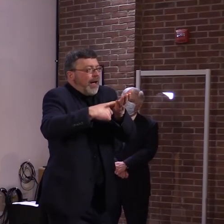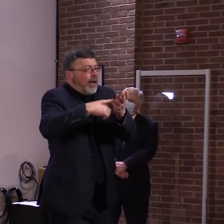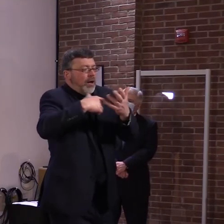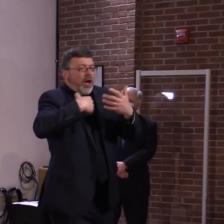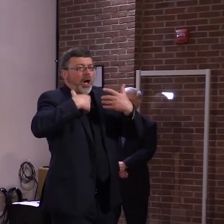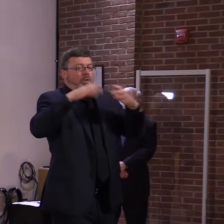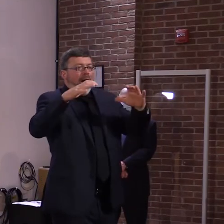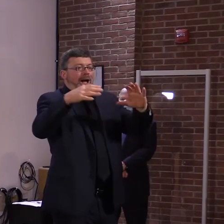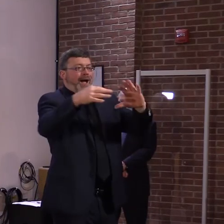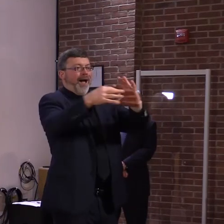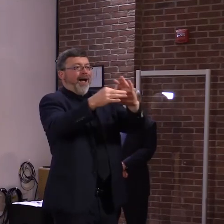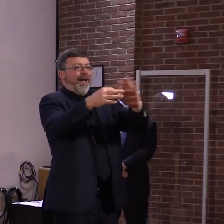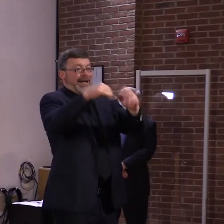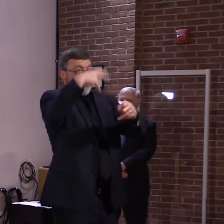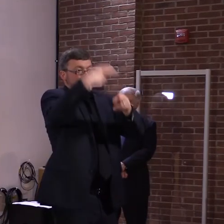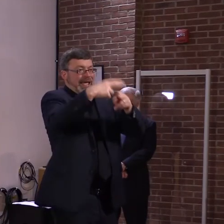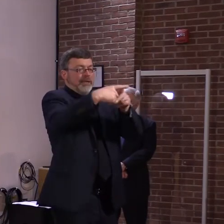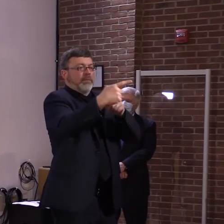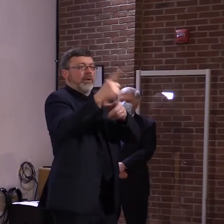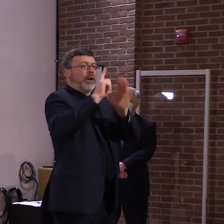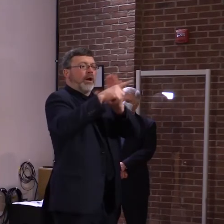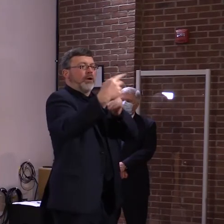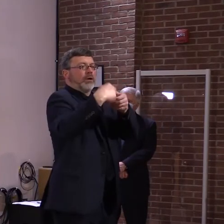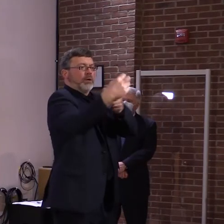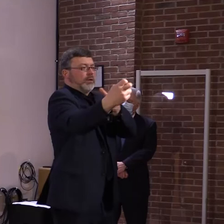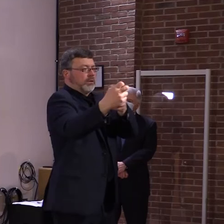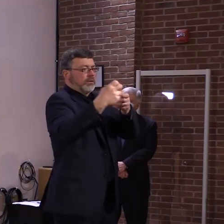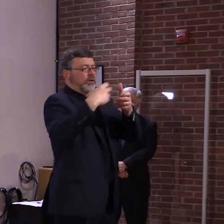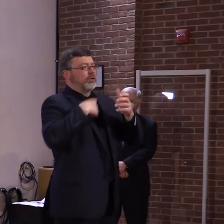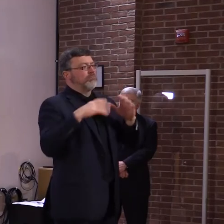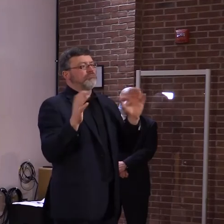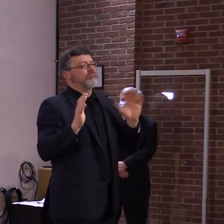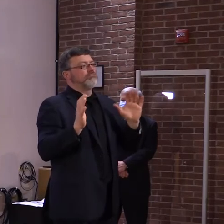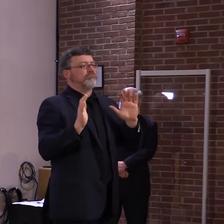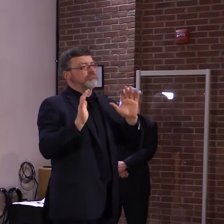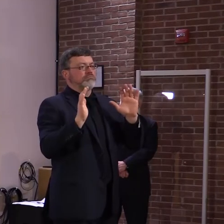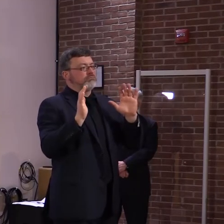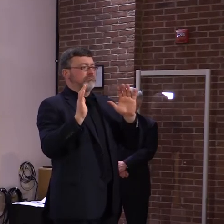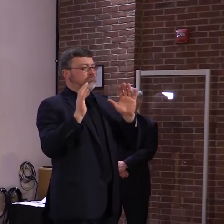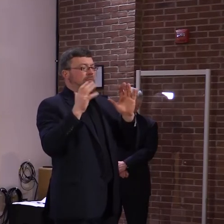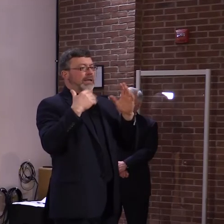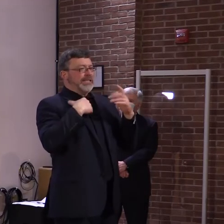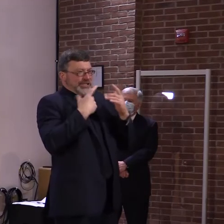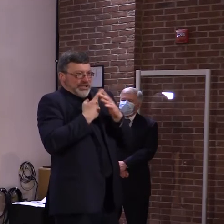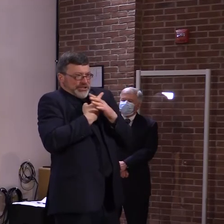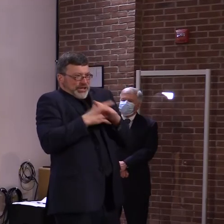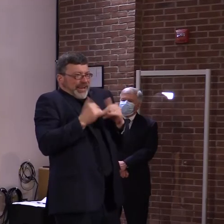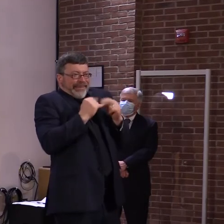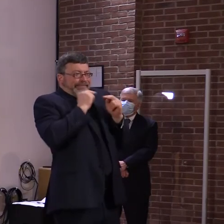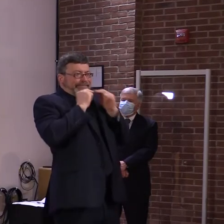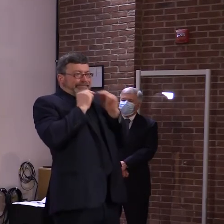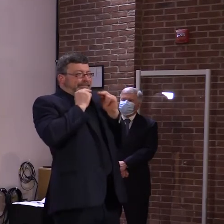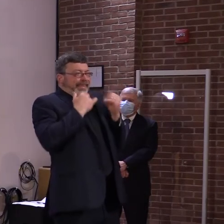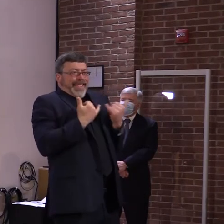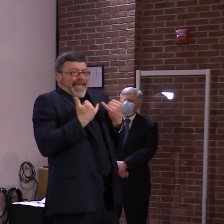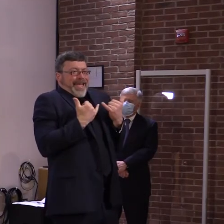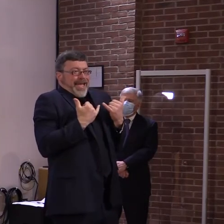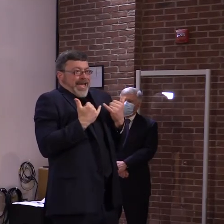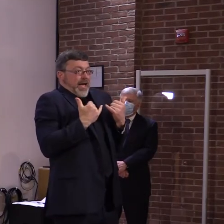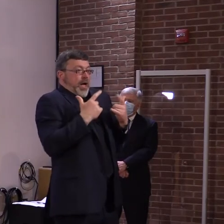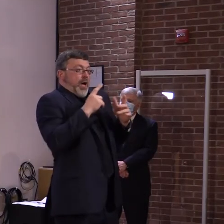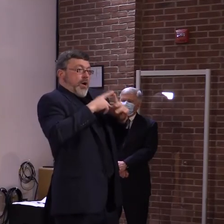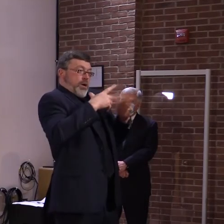them if the businesses are willing to allow us to do that. But there are many at this